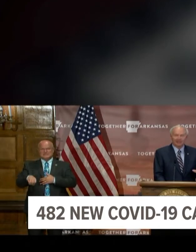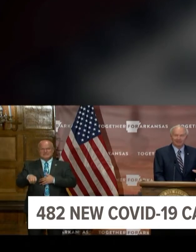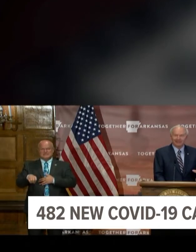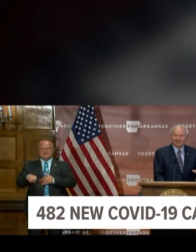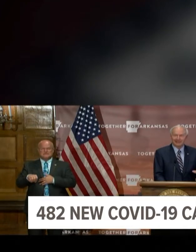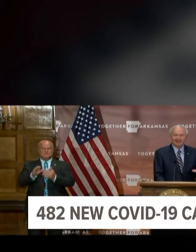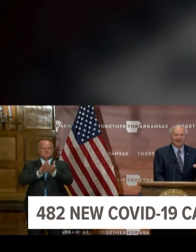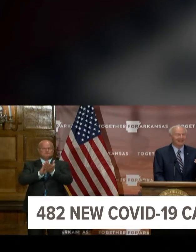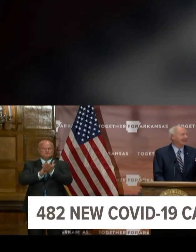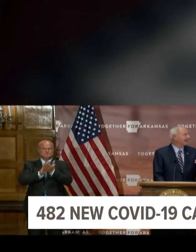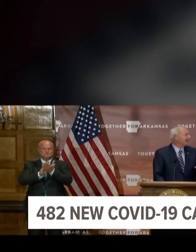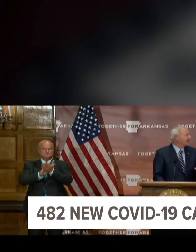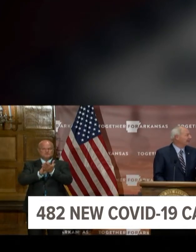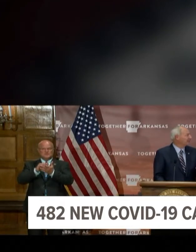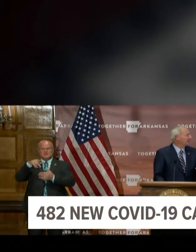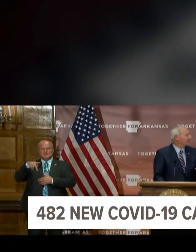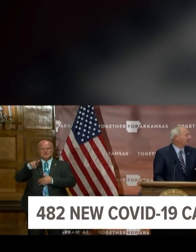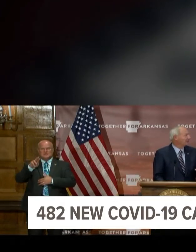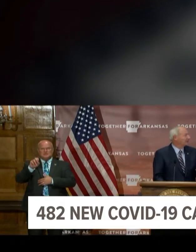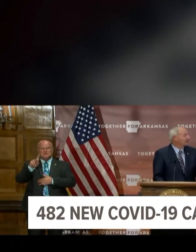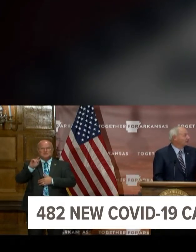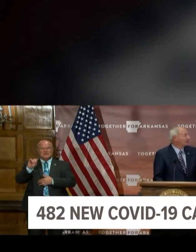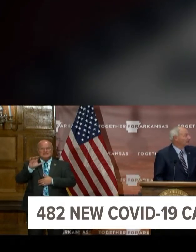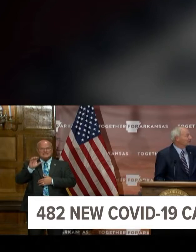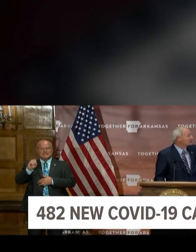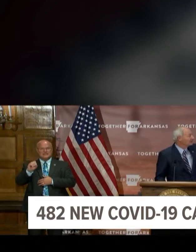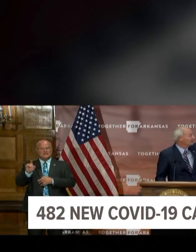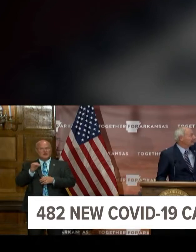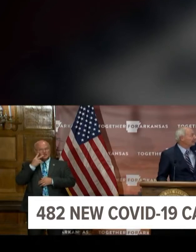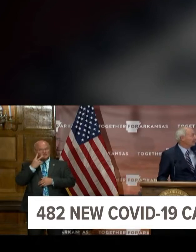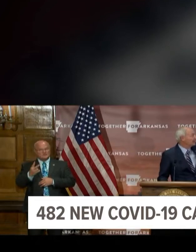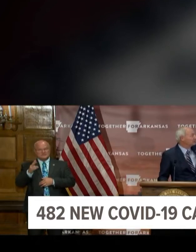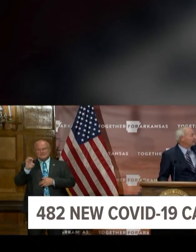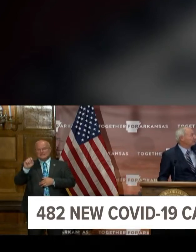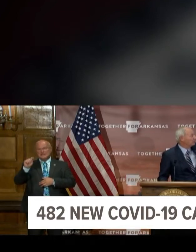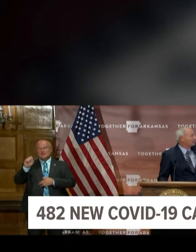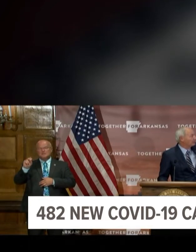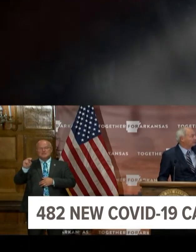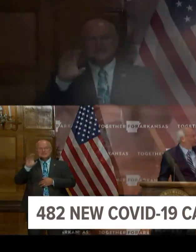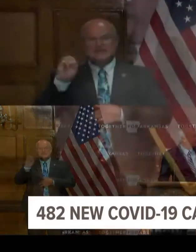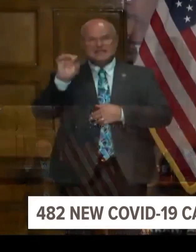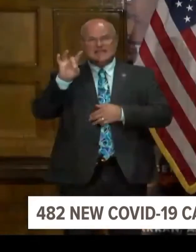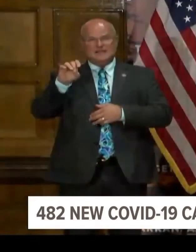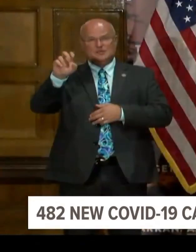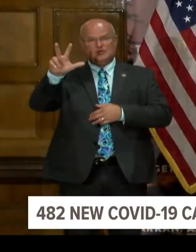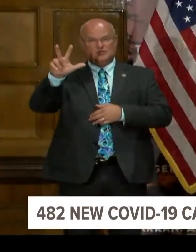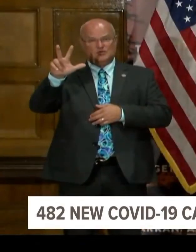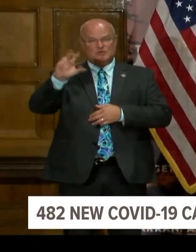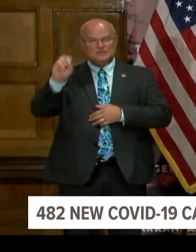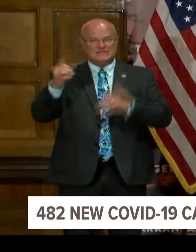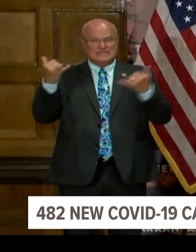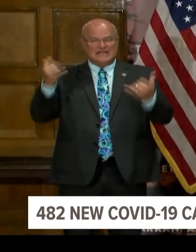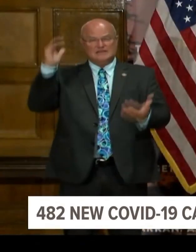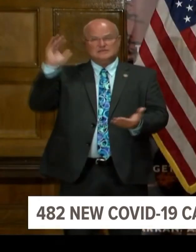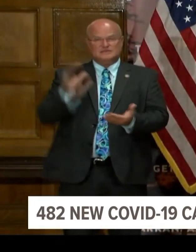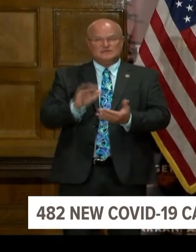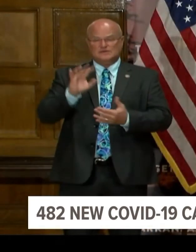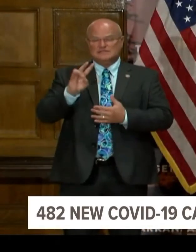to applaud Pulaski County. I think you've made progress. You can also see Benton County was 8.3%. Now it's